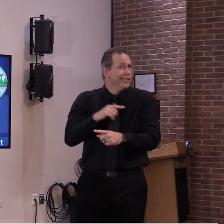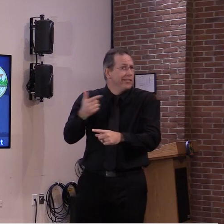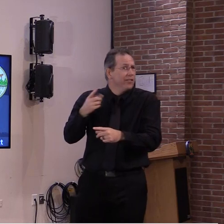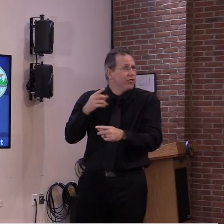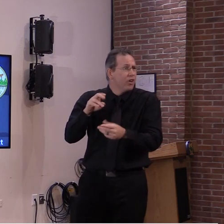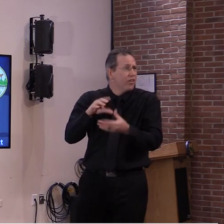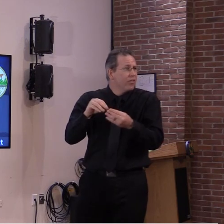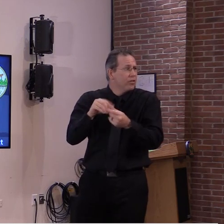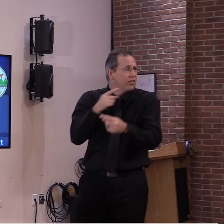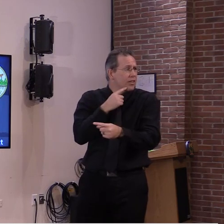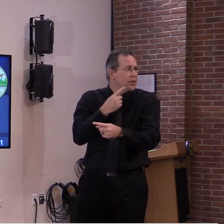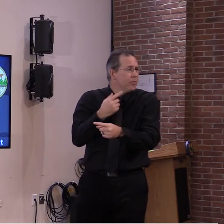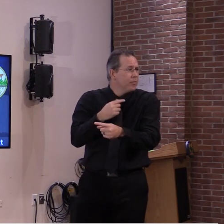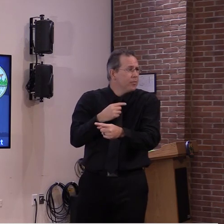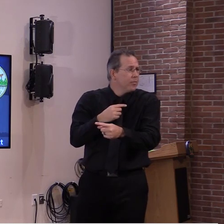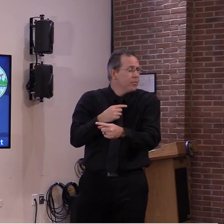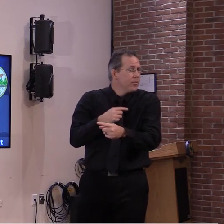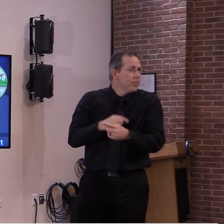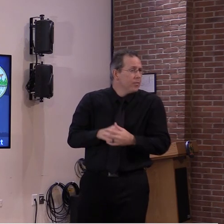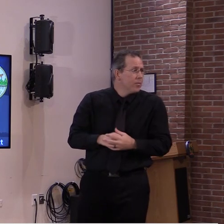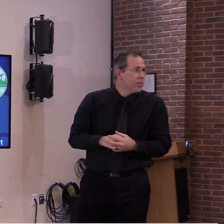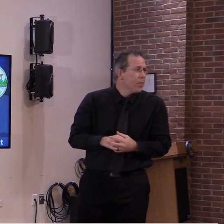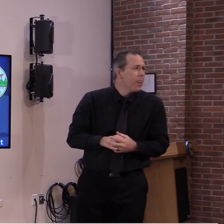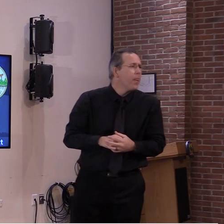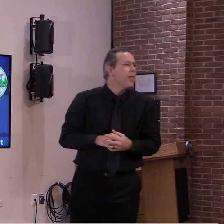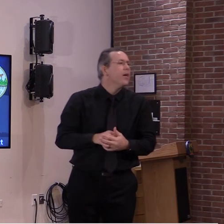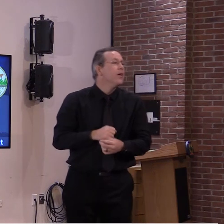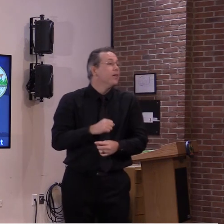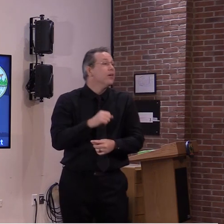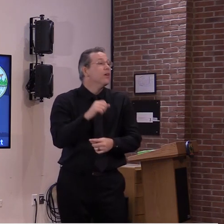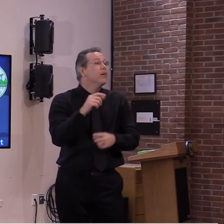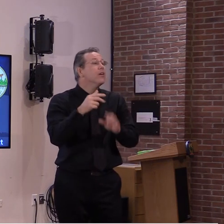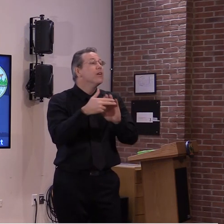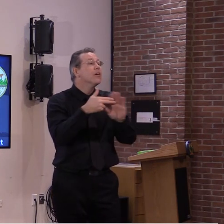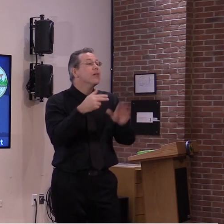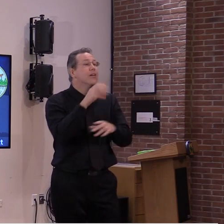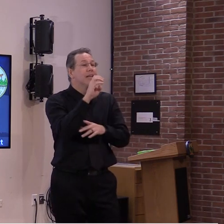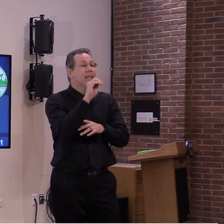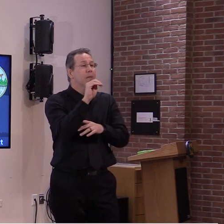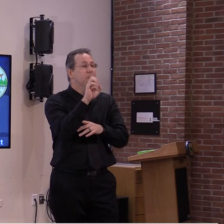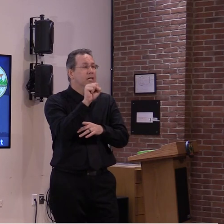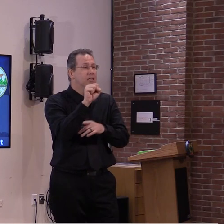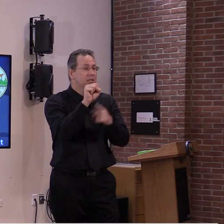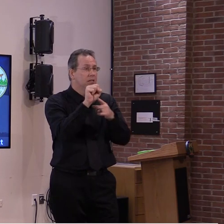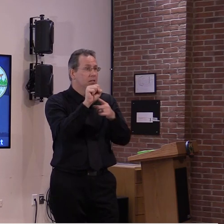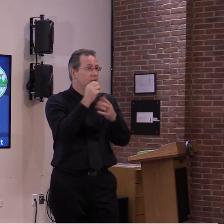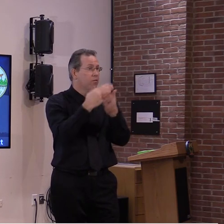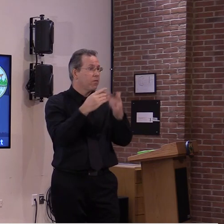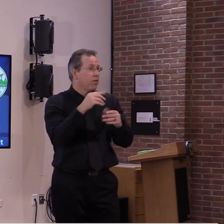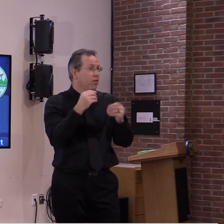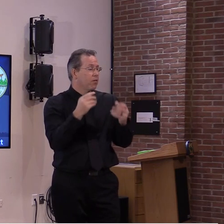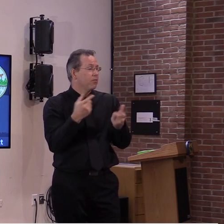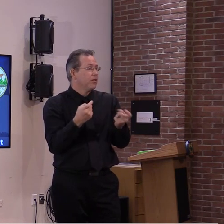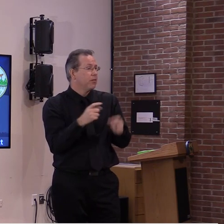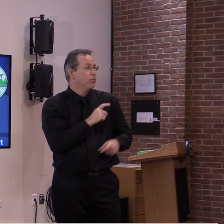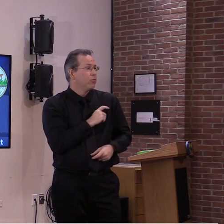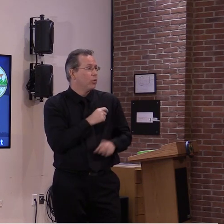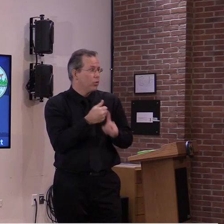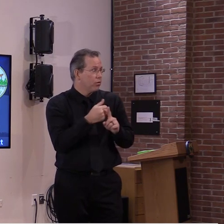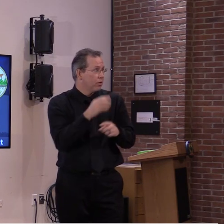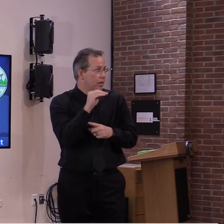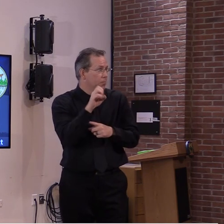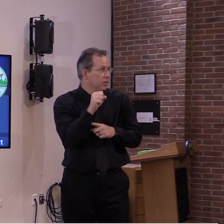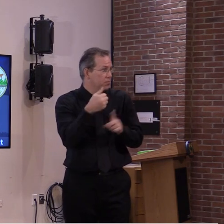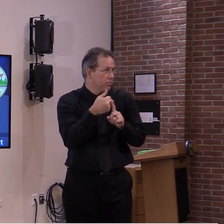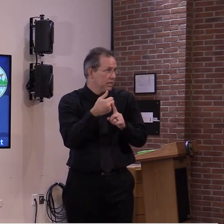Yeah, and some of those might fall under EMS as well, Mike. They may be dual purpose, and if they're